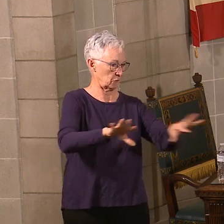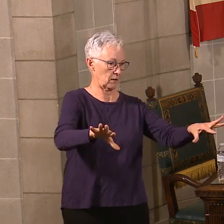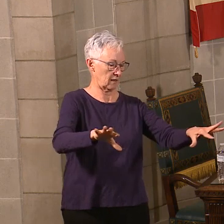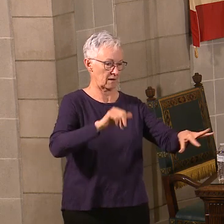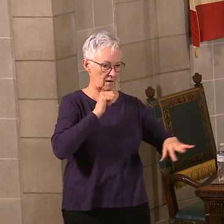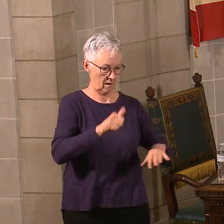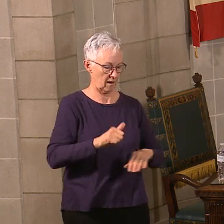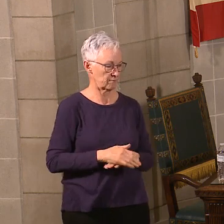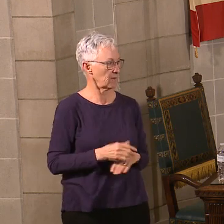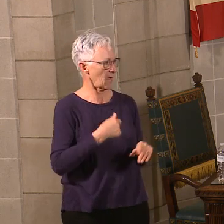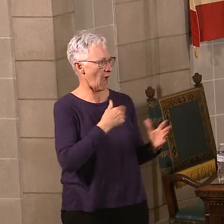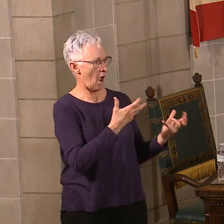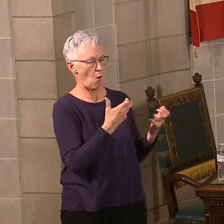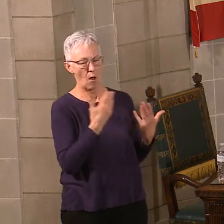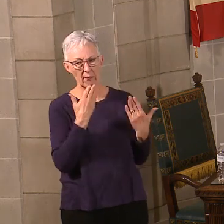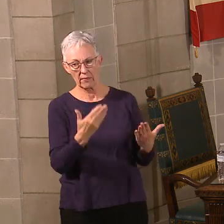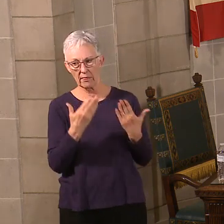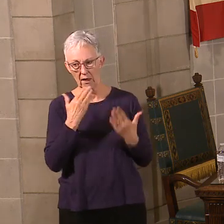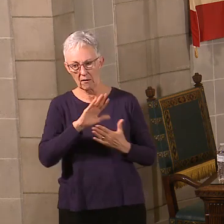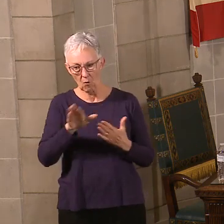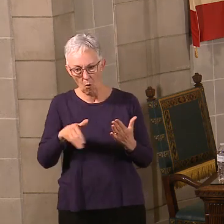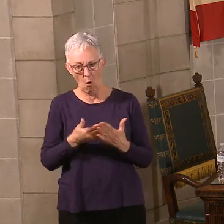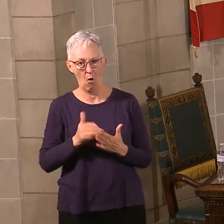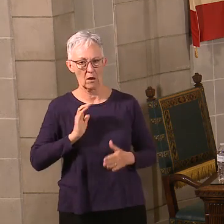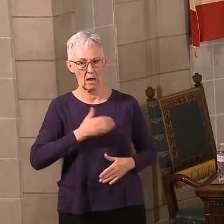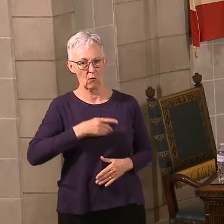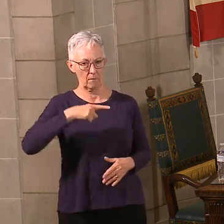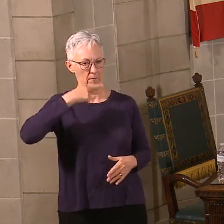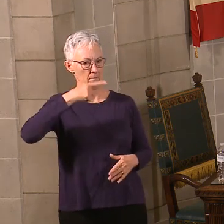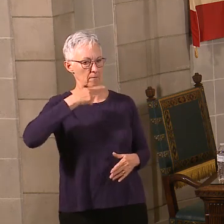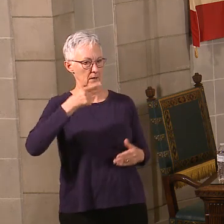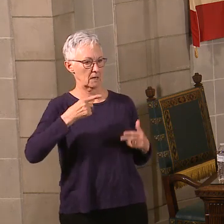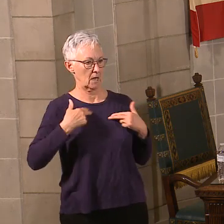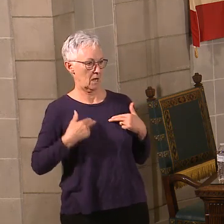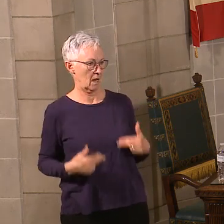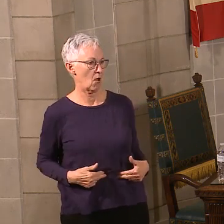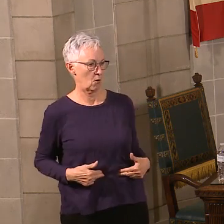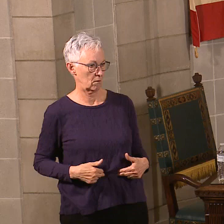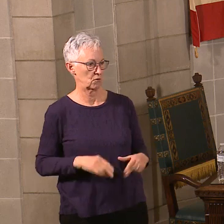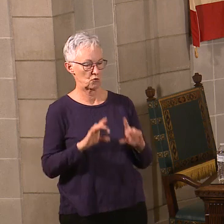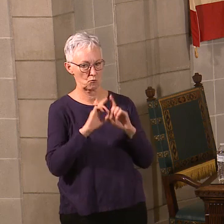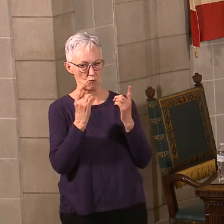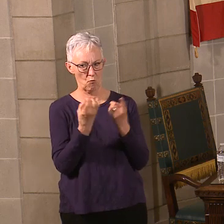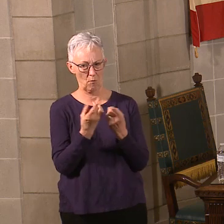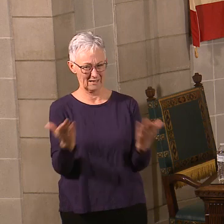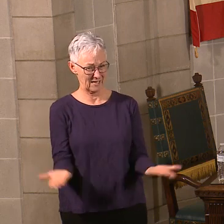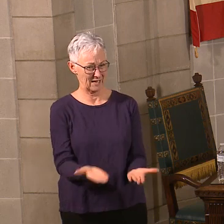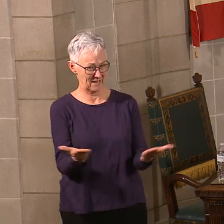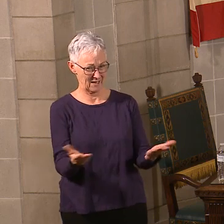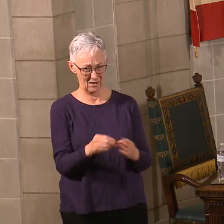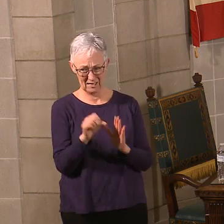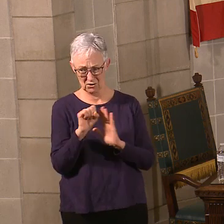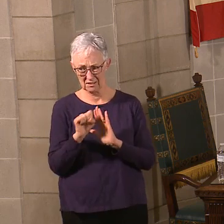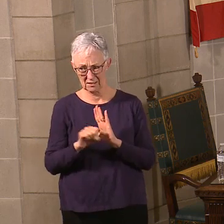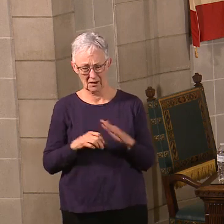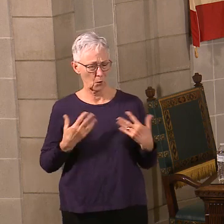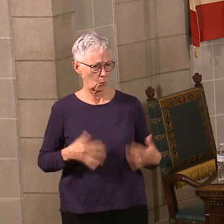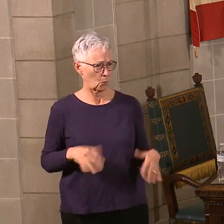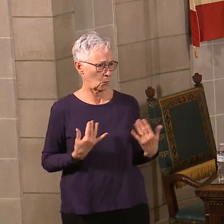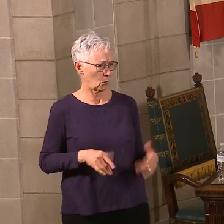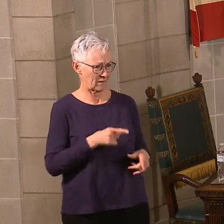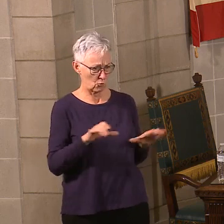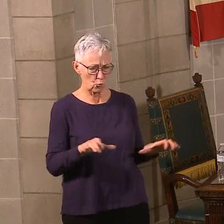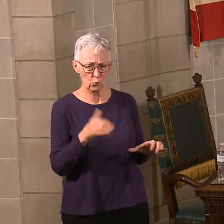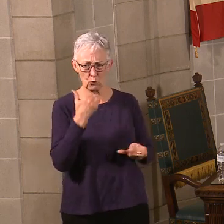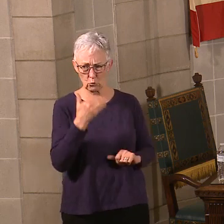to thank our 19 local public health departments here in the state. When people ask how and